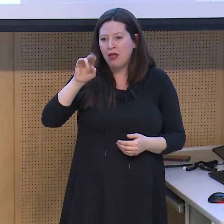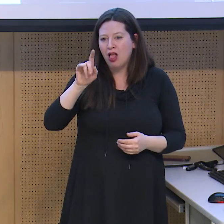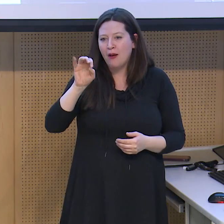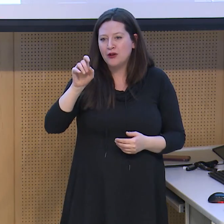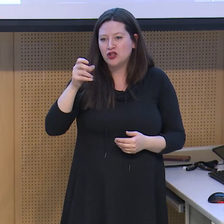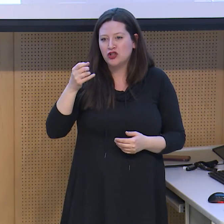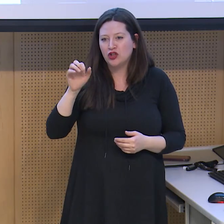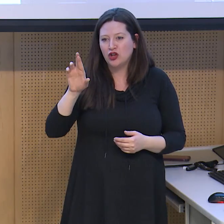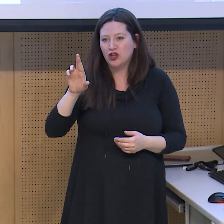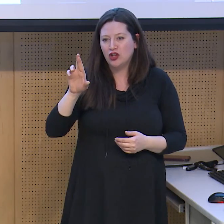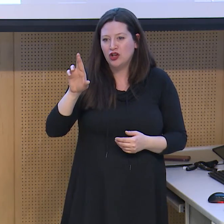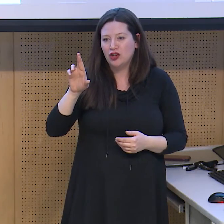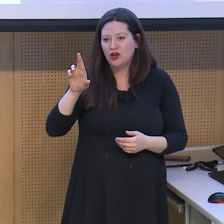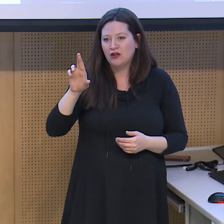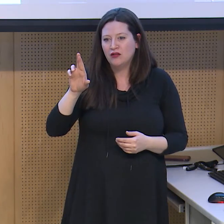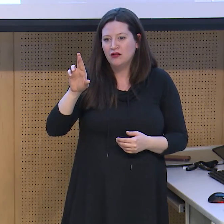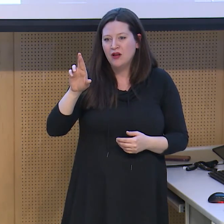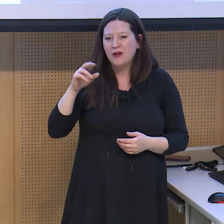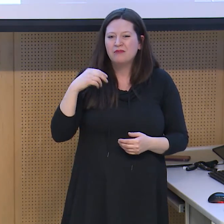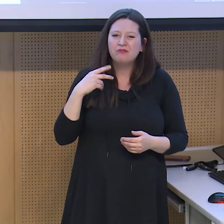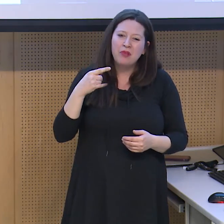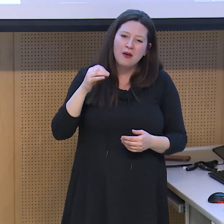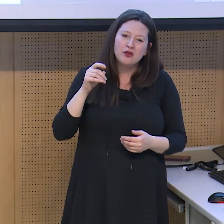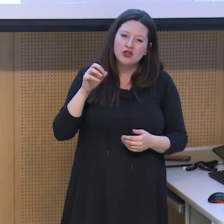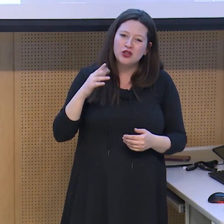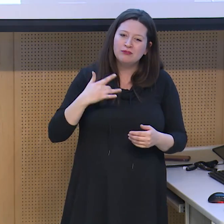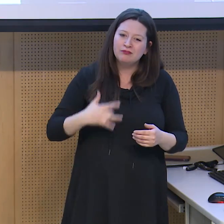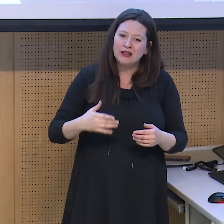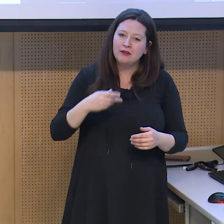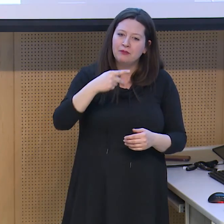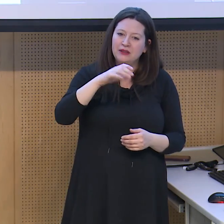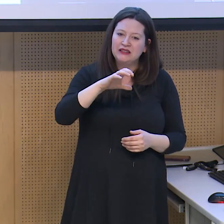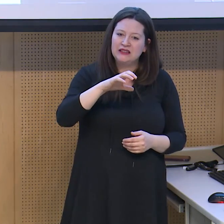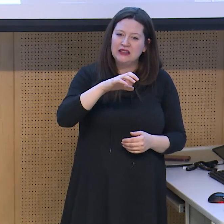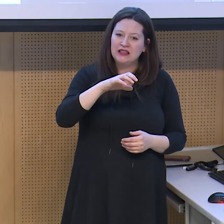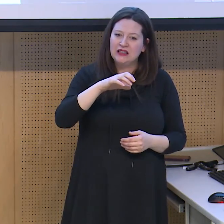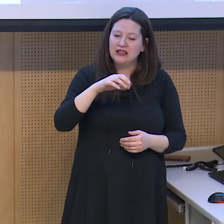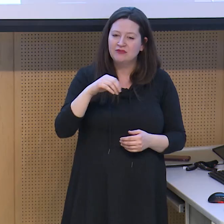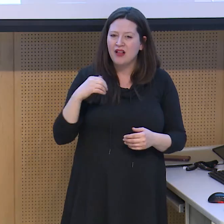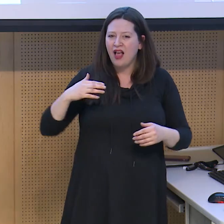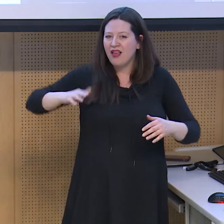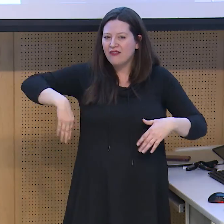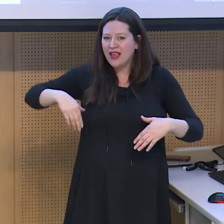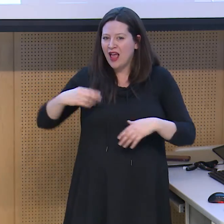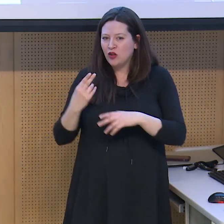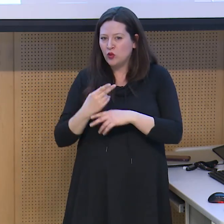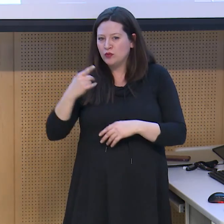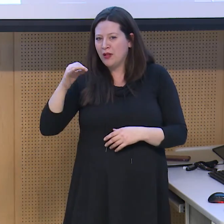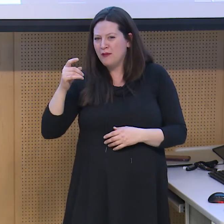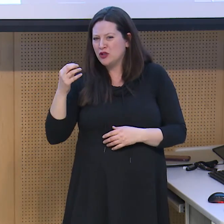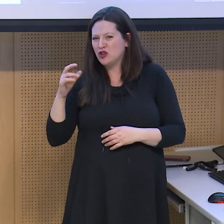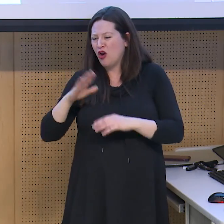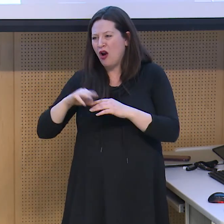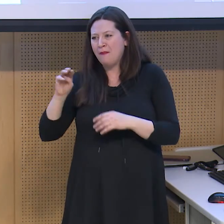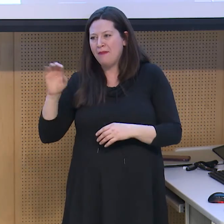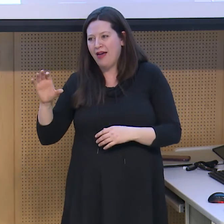This only applies to those who have Publisher. If you have a Mac, you can't use Publisher. You can only use that on